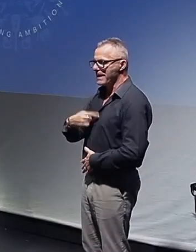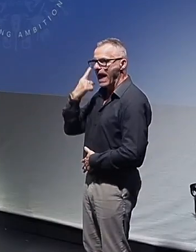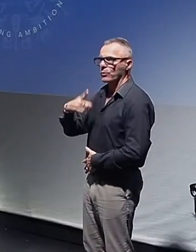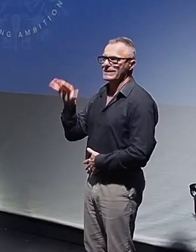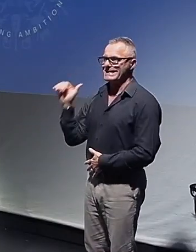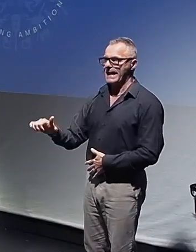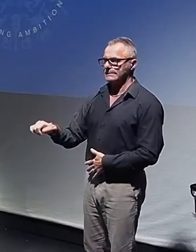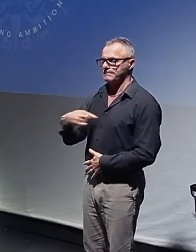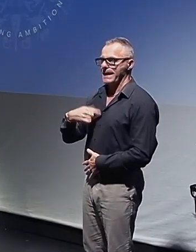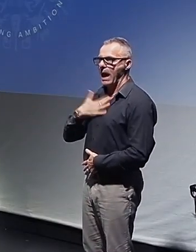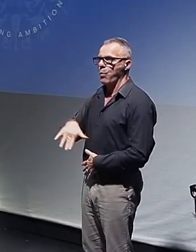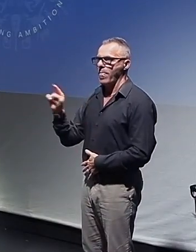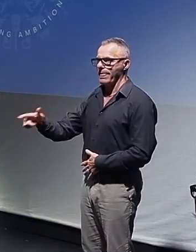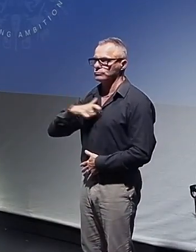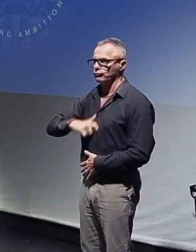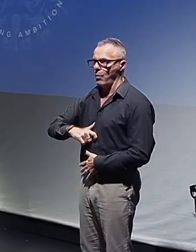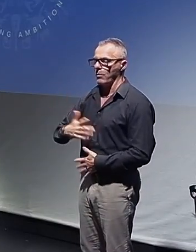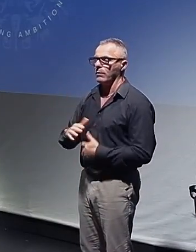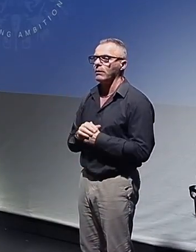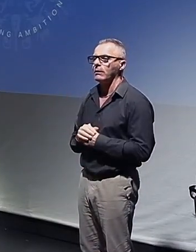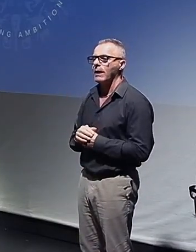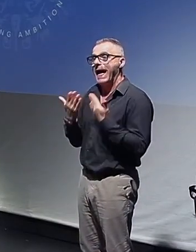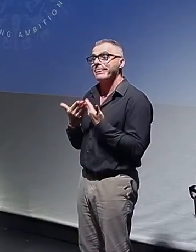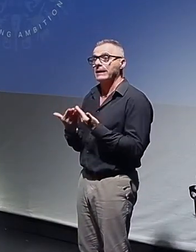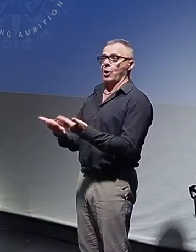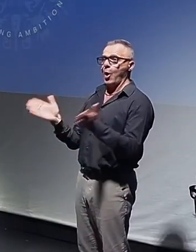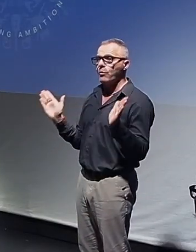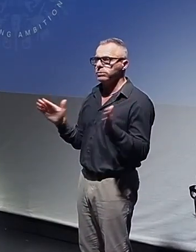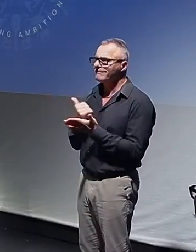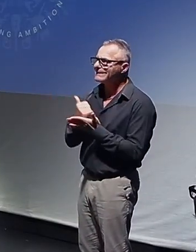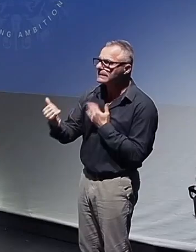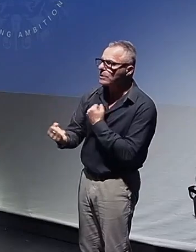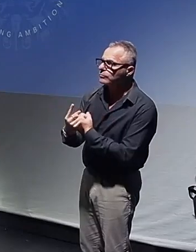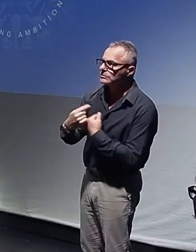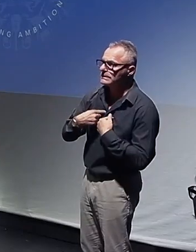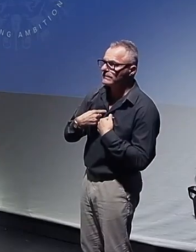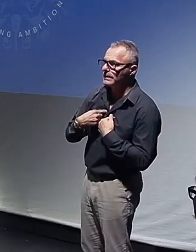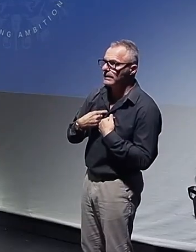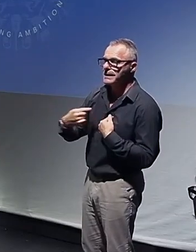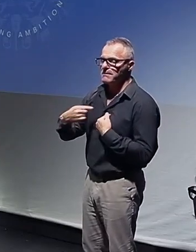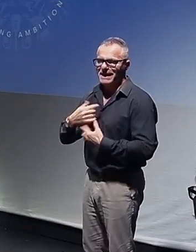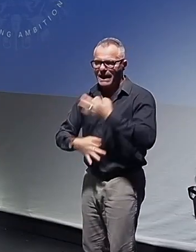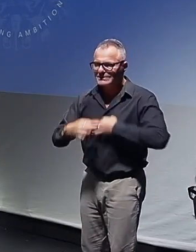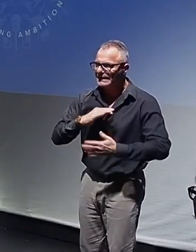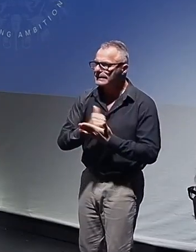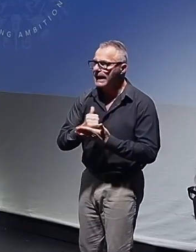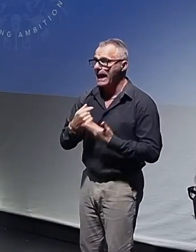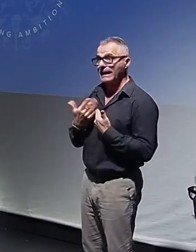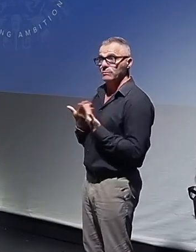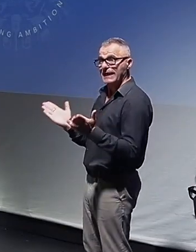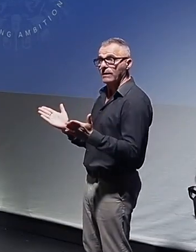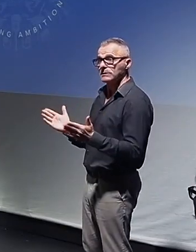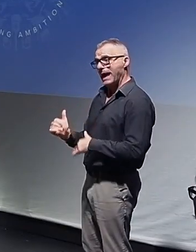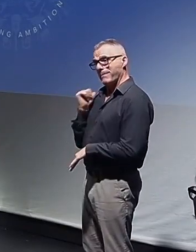just going to go for it. And again, that opened up incredible opportunities. And I was playing gay and being out at a time